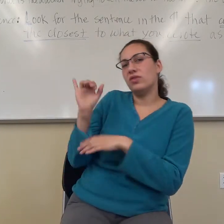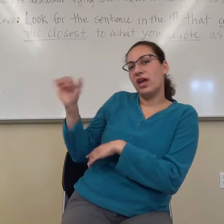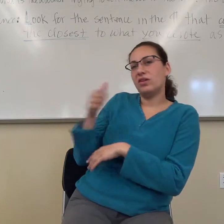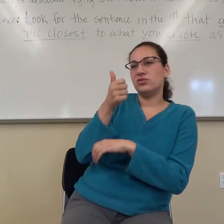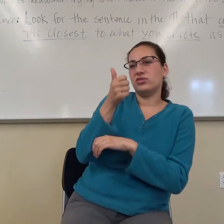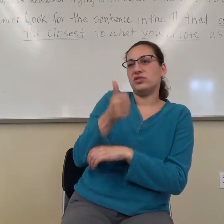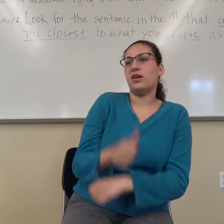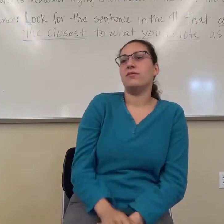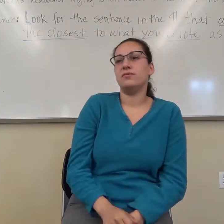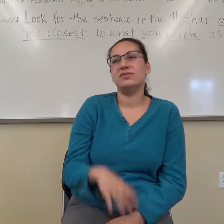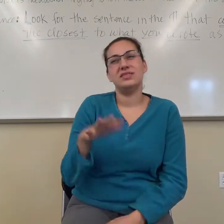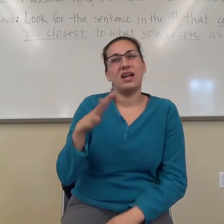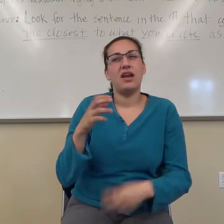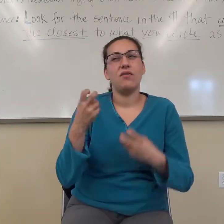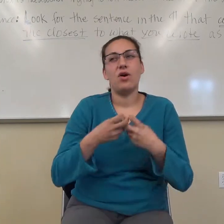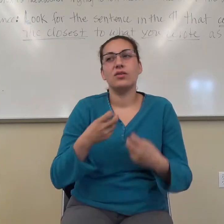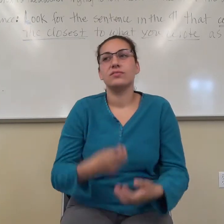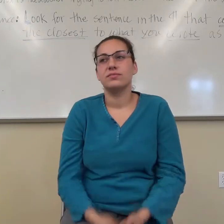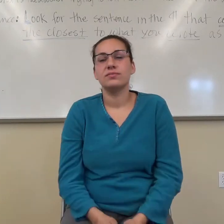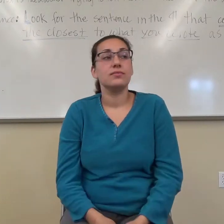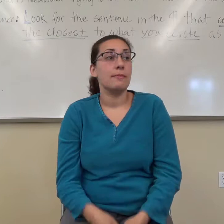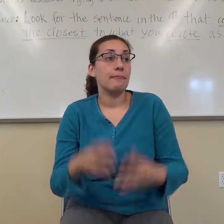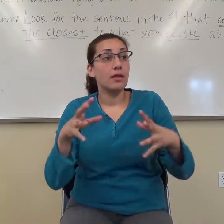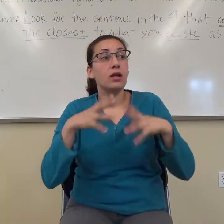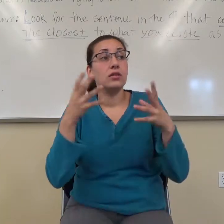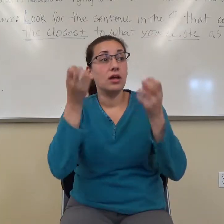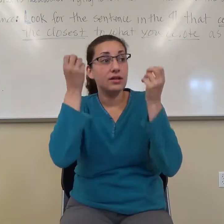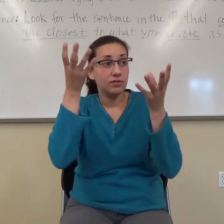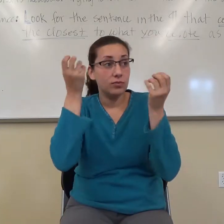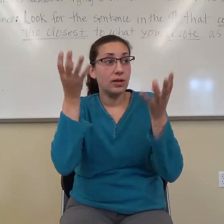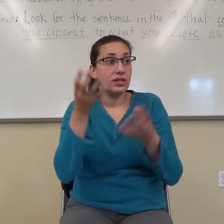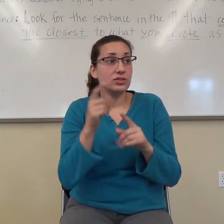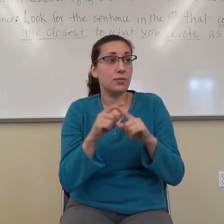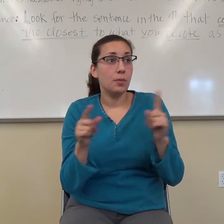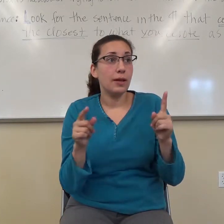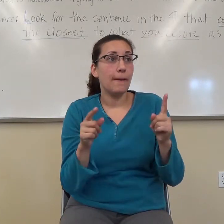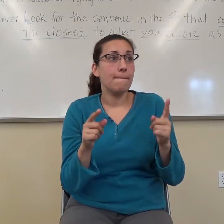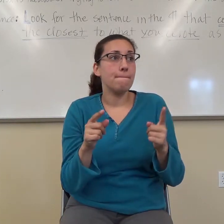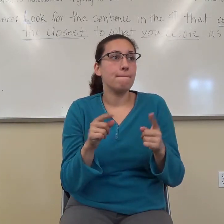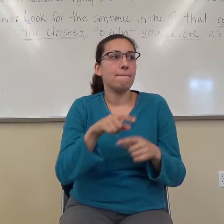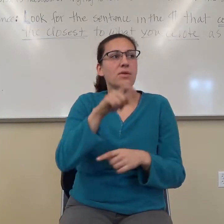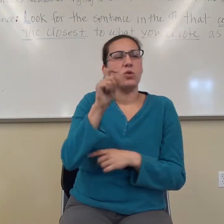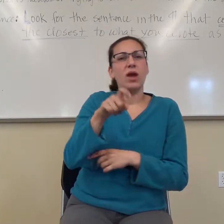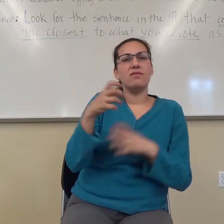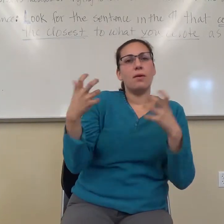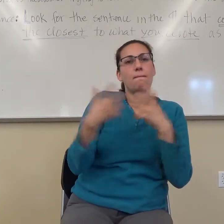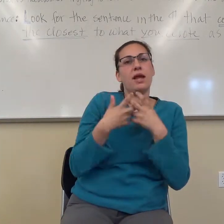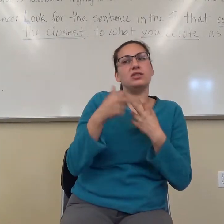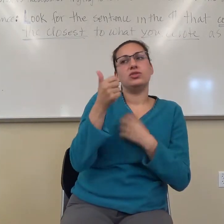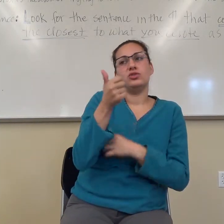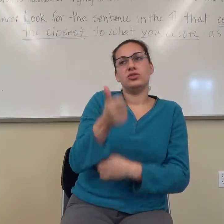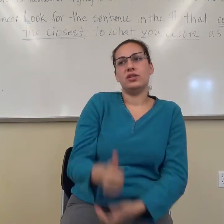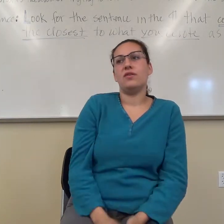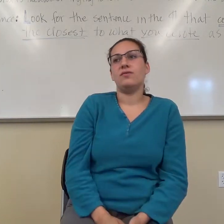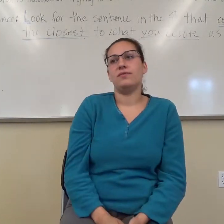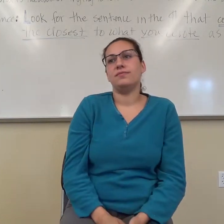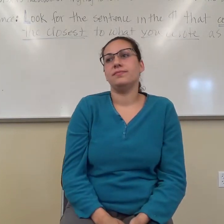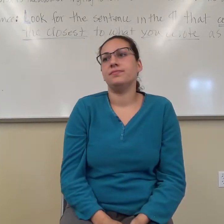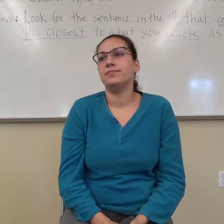a lot of information in there, but you have to kind of put it together piece by piece. Okay?